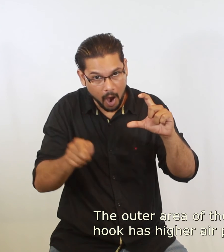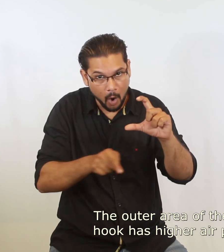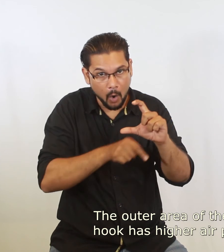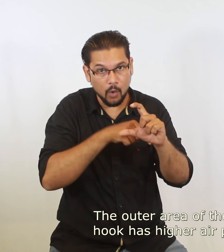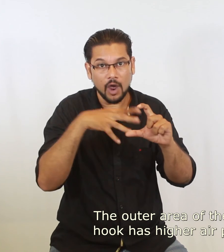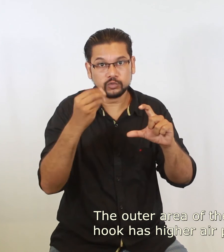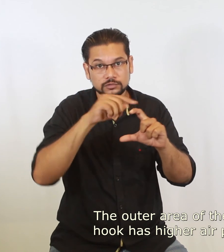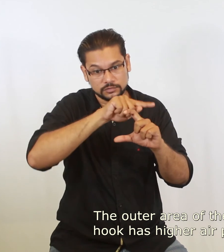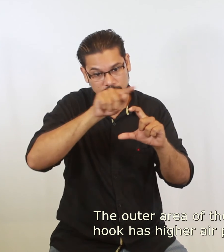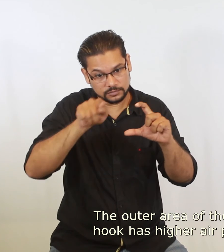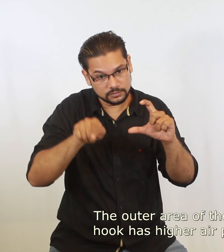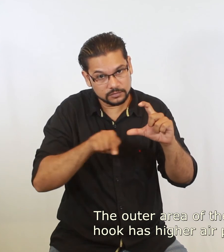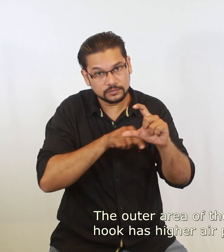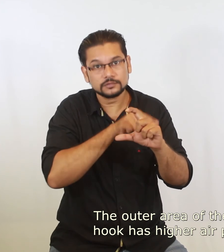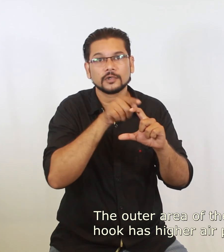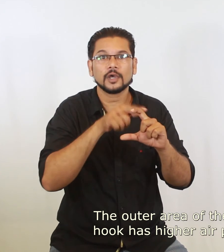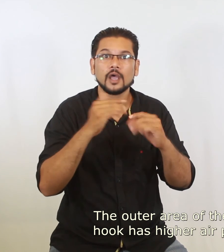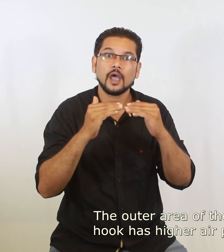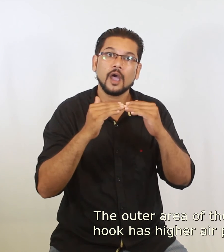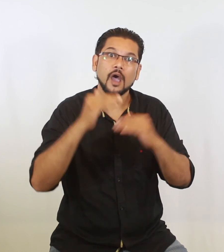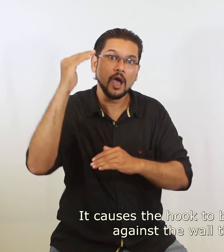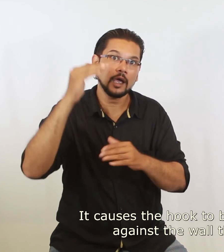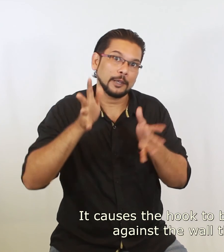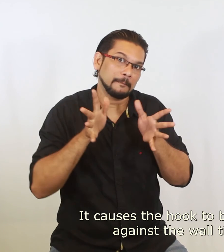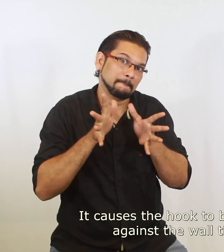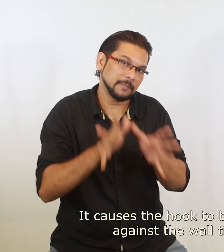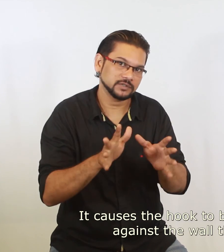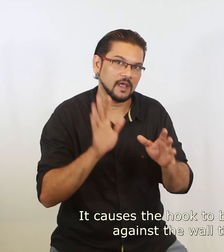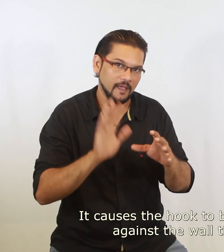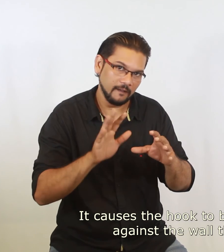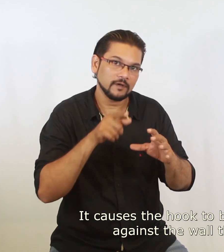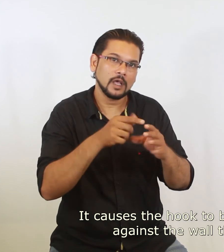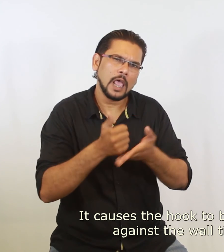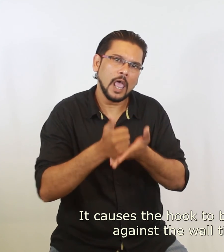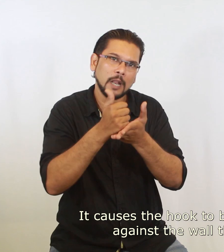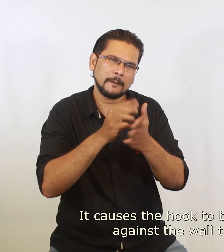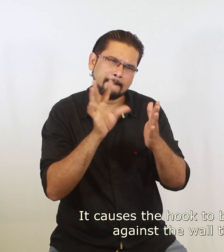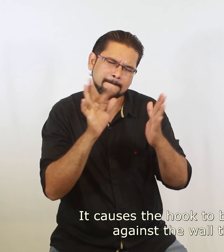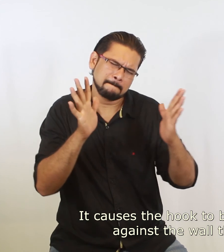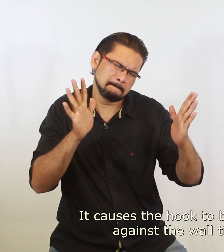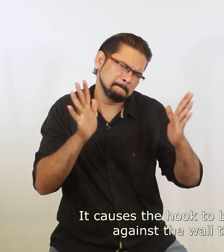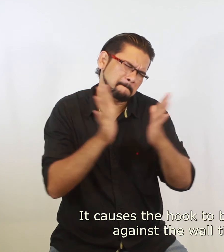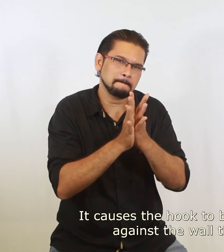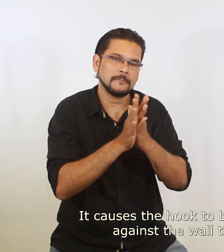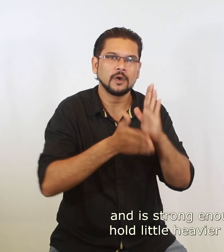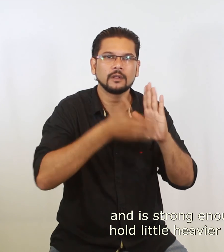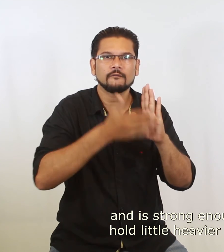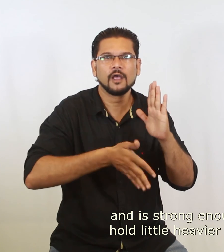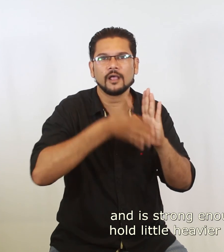The outer area of the suction hook has higher air pressure. It causes the hook to be attached against the wall